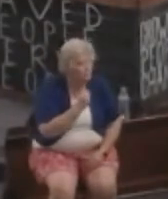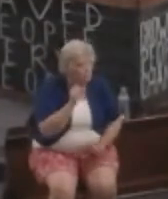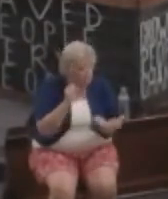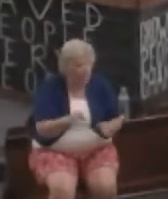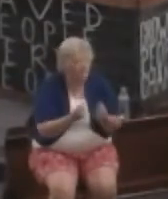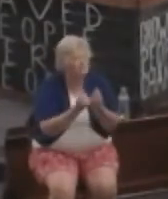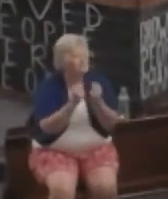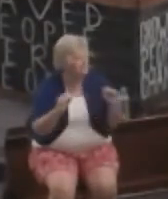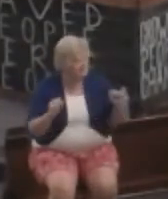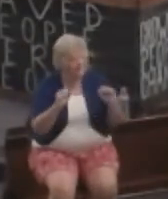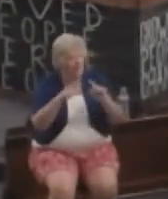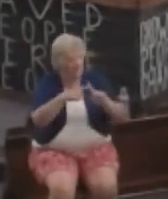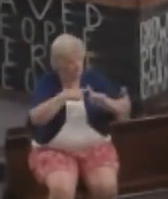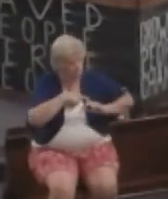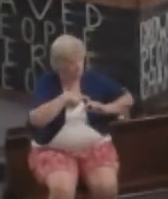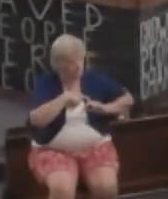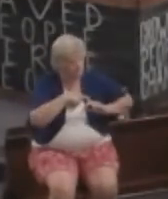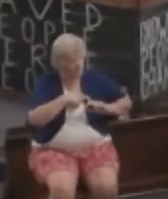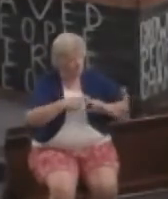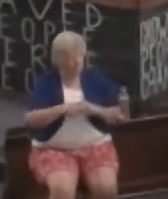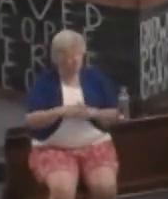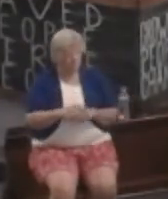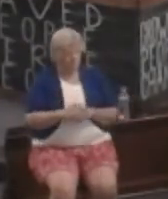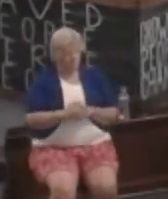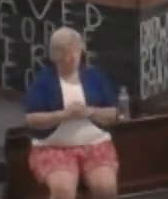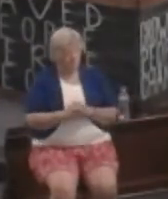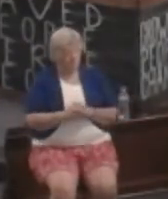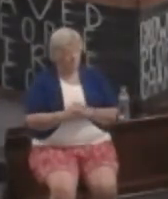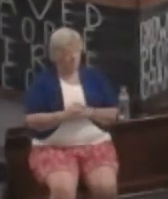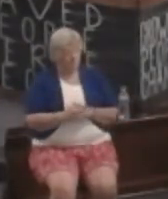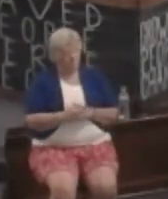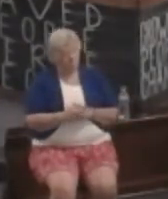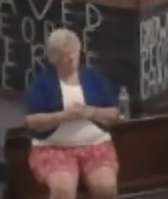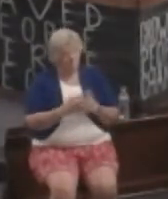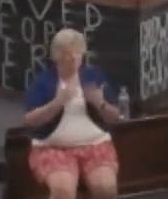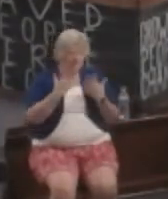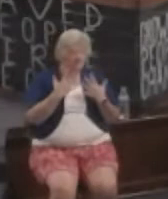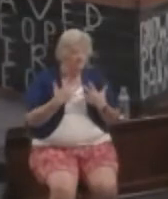You see, unfortunately,